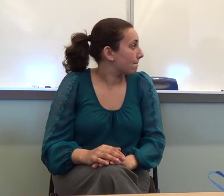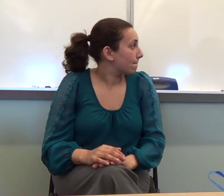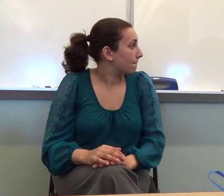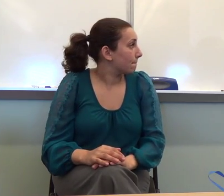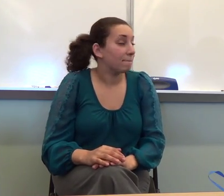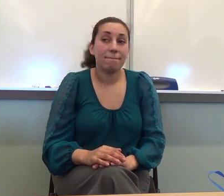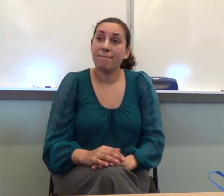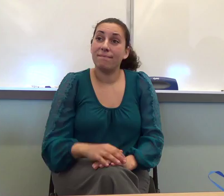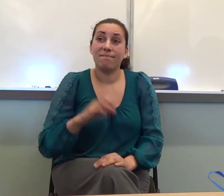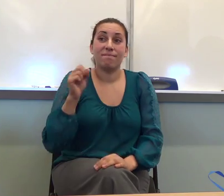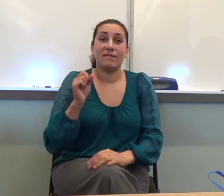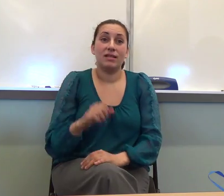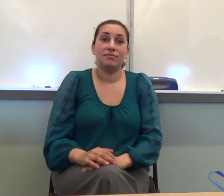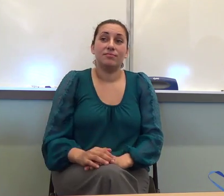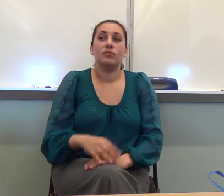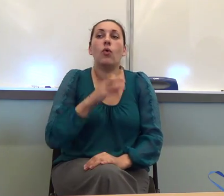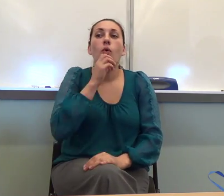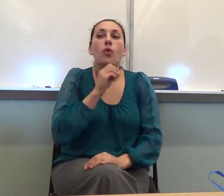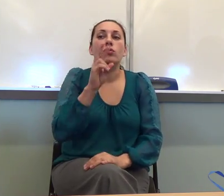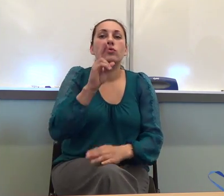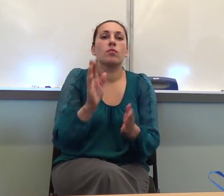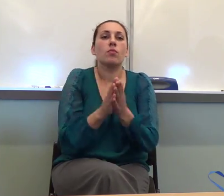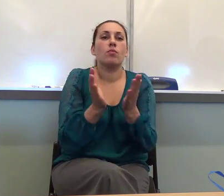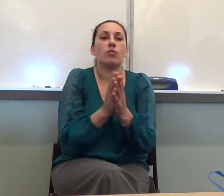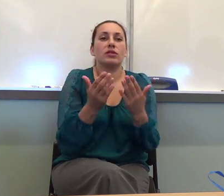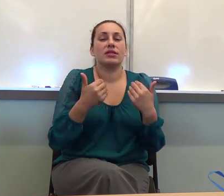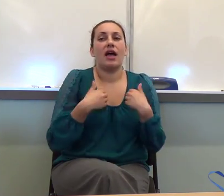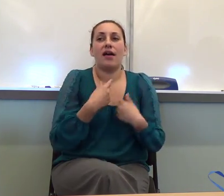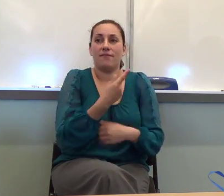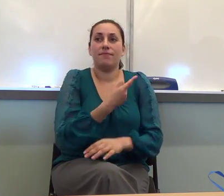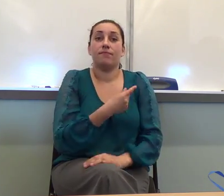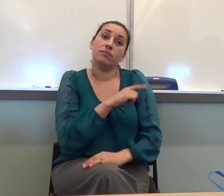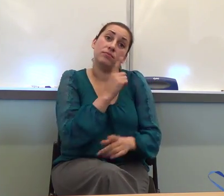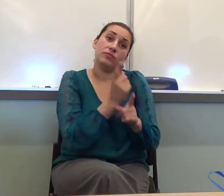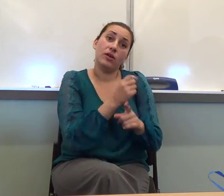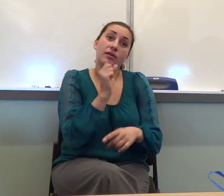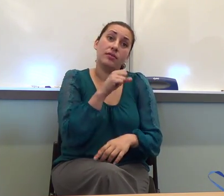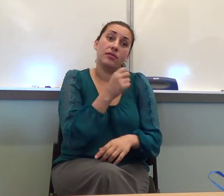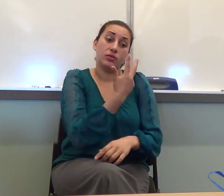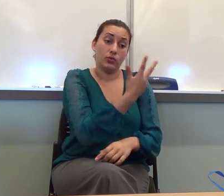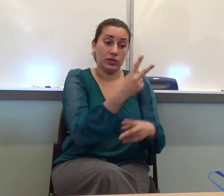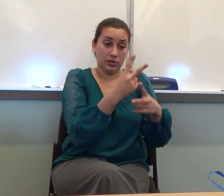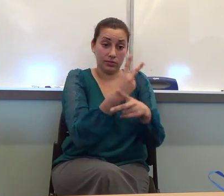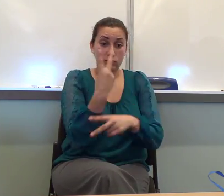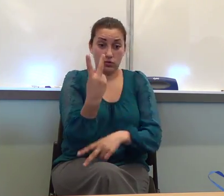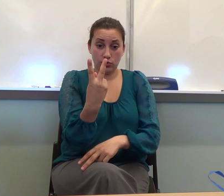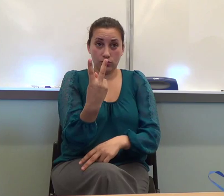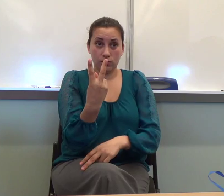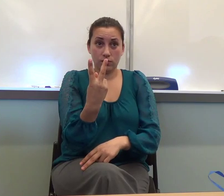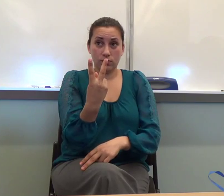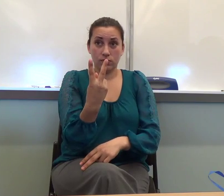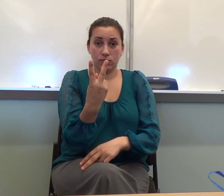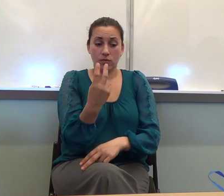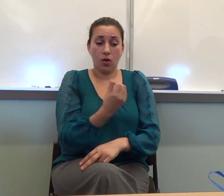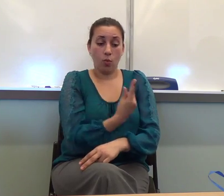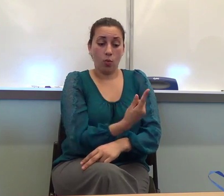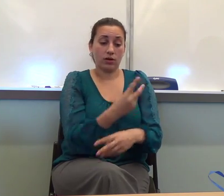Yep, that's what you find in the older books. And sure enough, that's right. 3 times 2, 1 times 6.